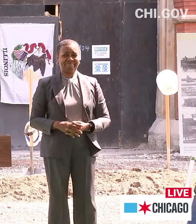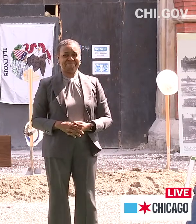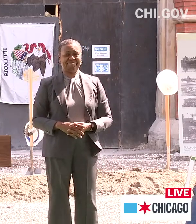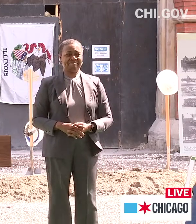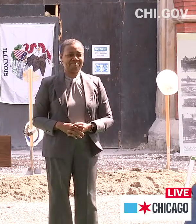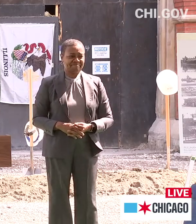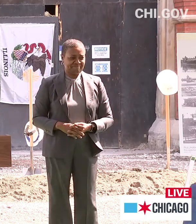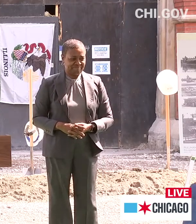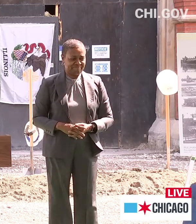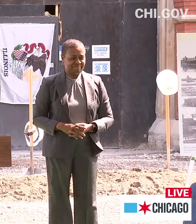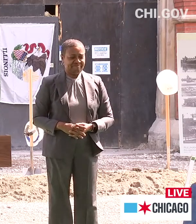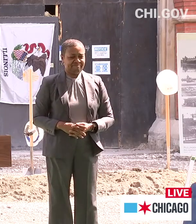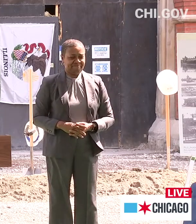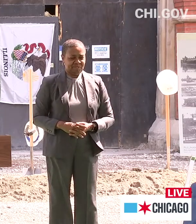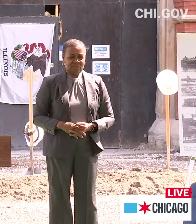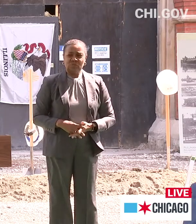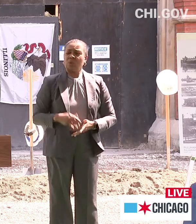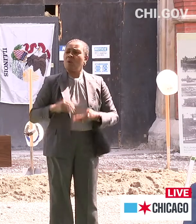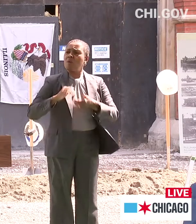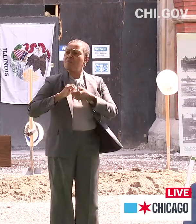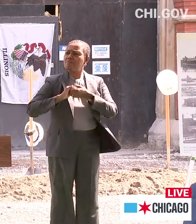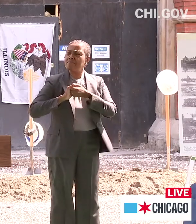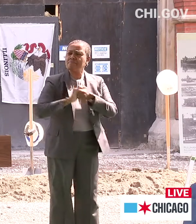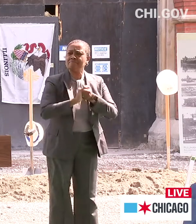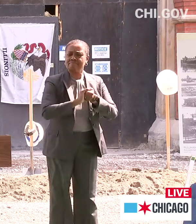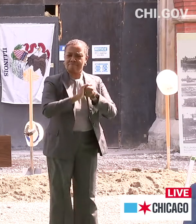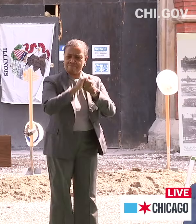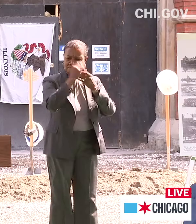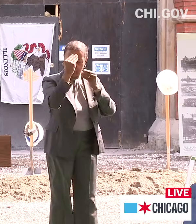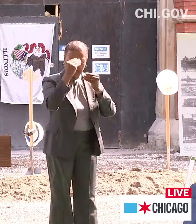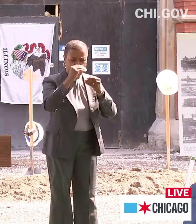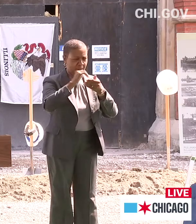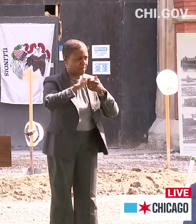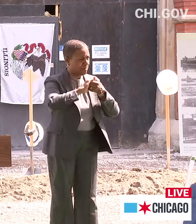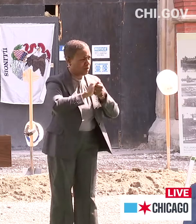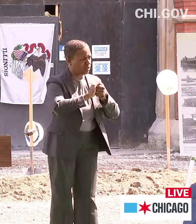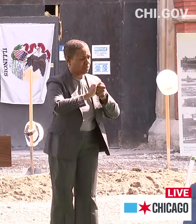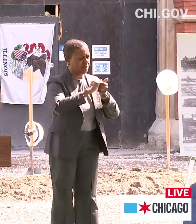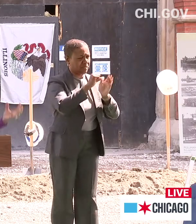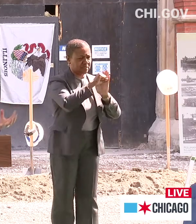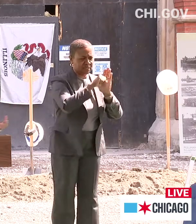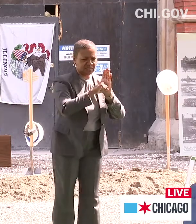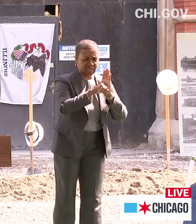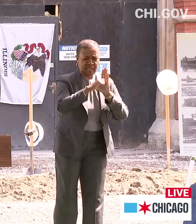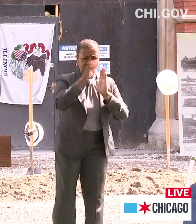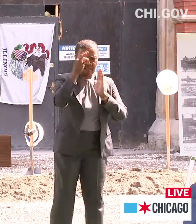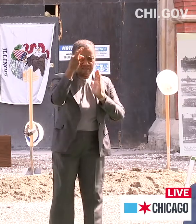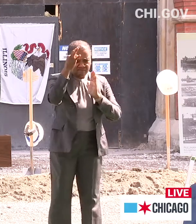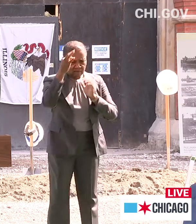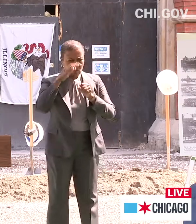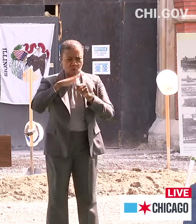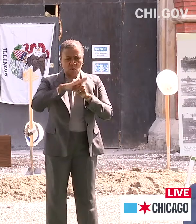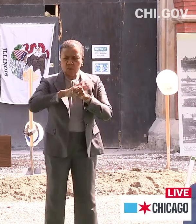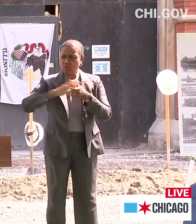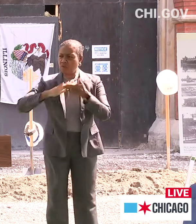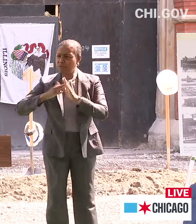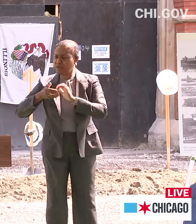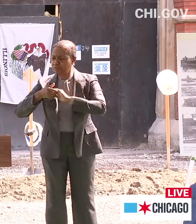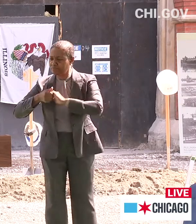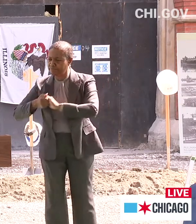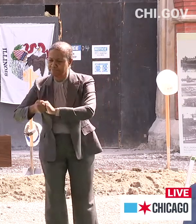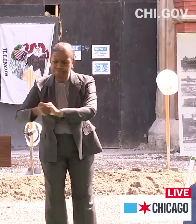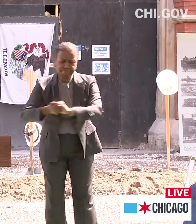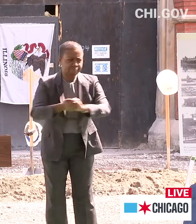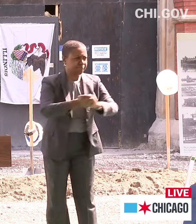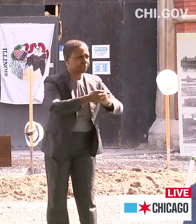So when we think about the partnerships, and we think about state, federal, and local, community certainly, it is